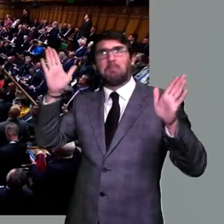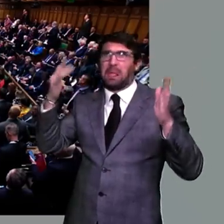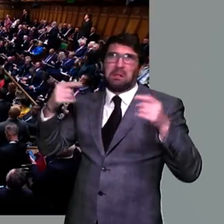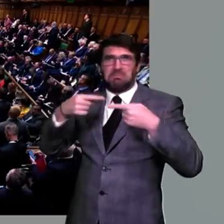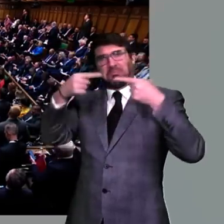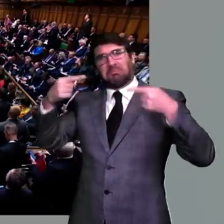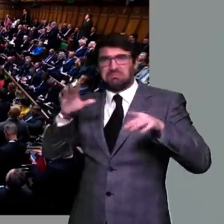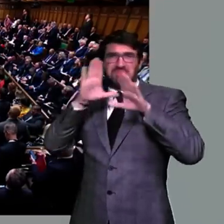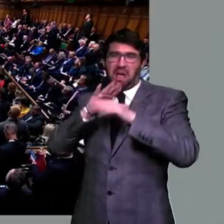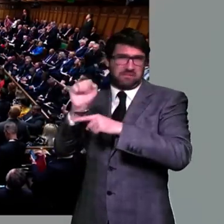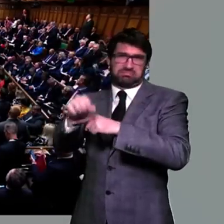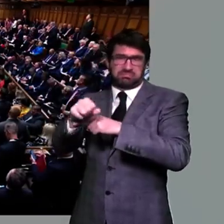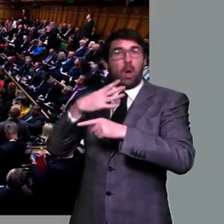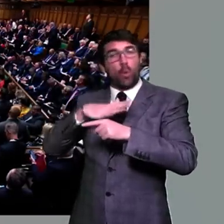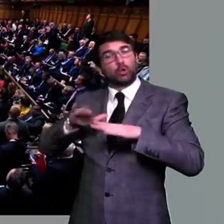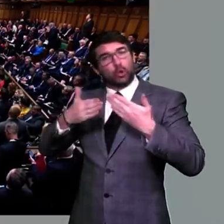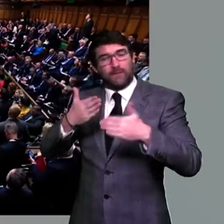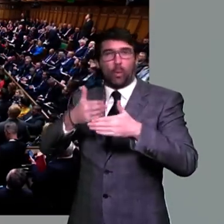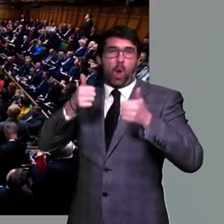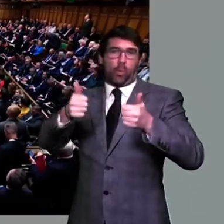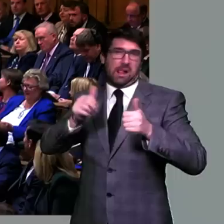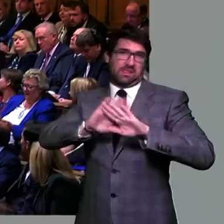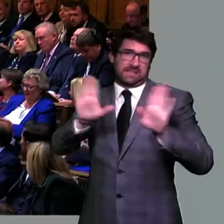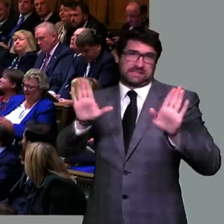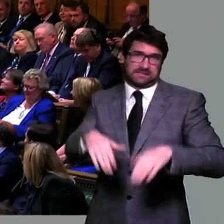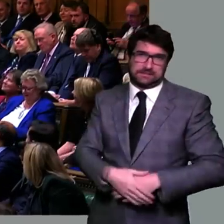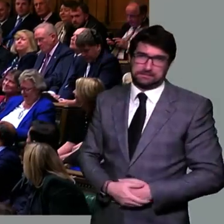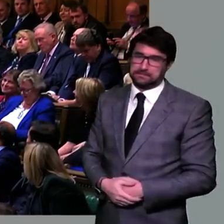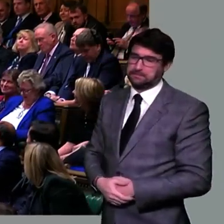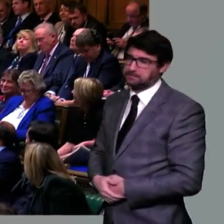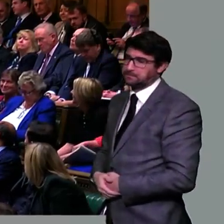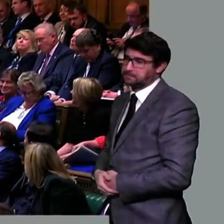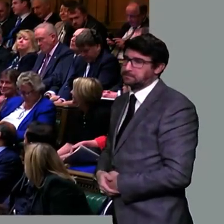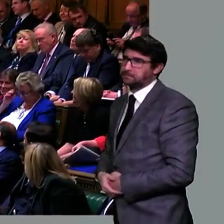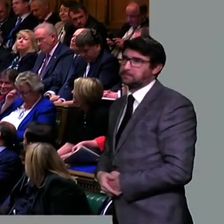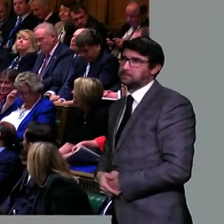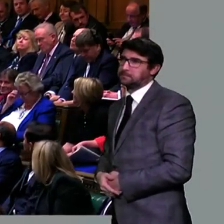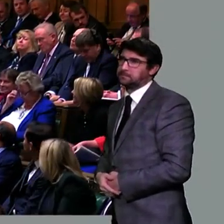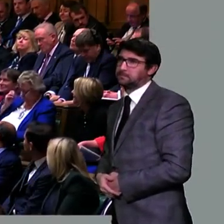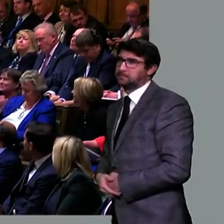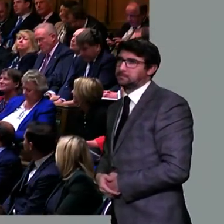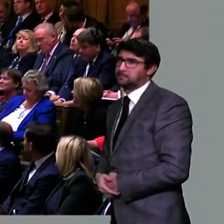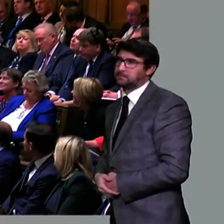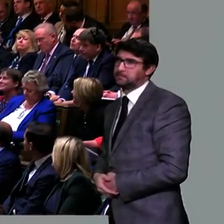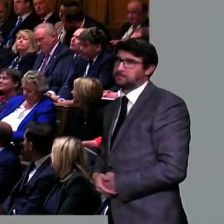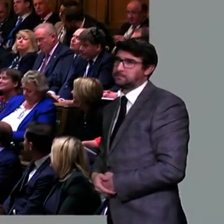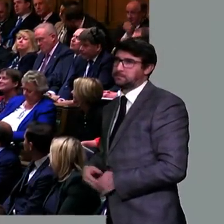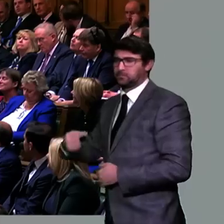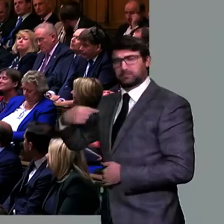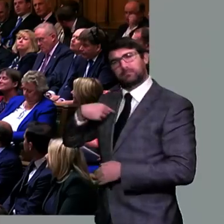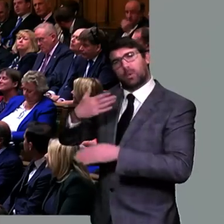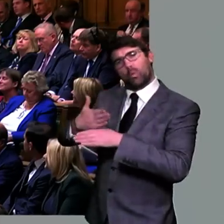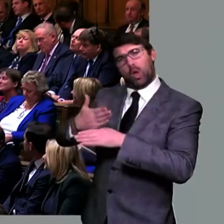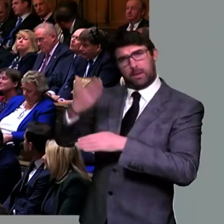Duncan Baker. Thank you, Mr. Speaker. Thank you, Mr. Speaker. When I was in business, it was a real